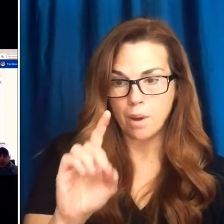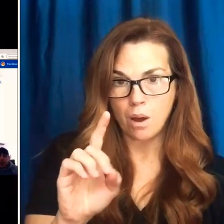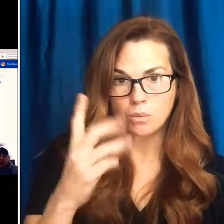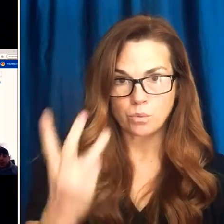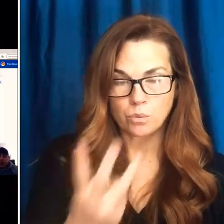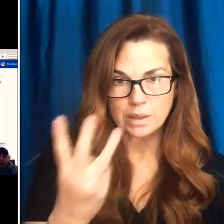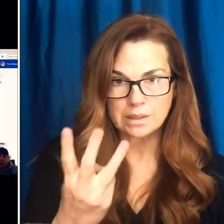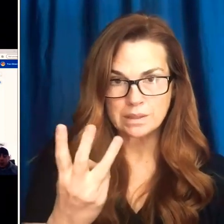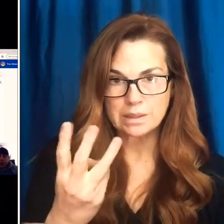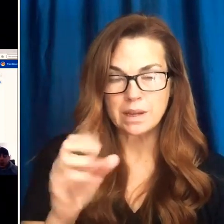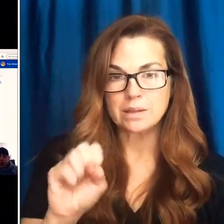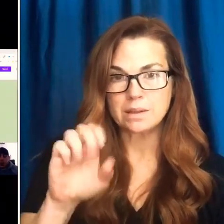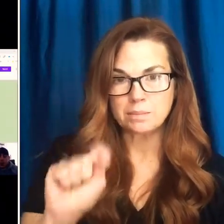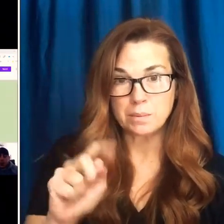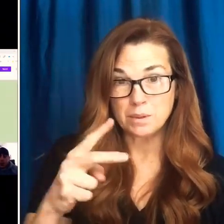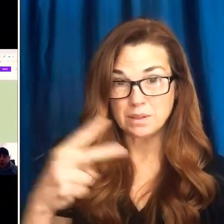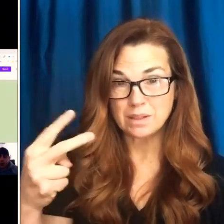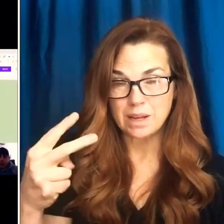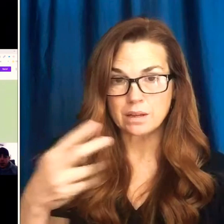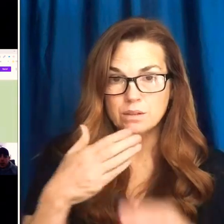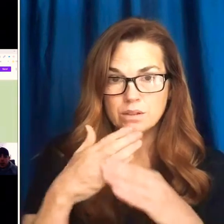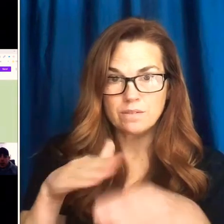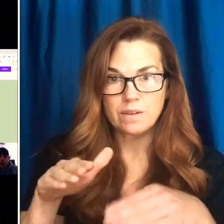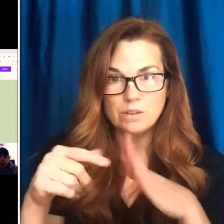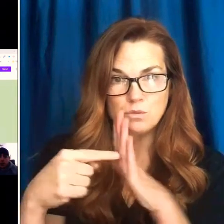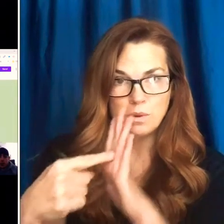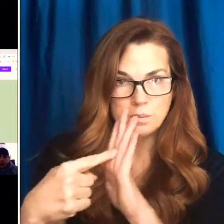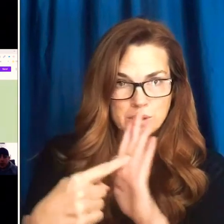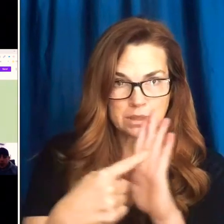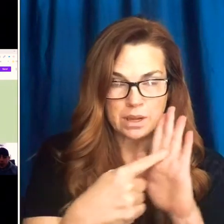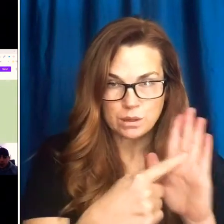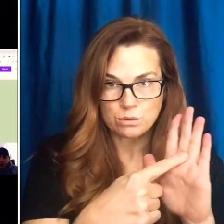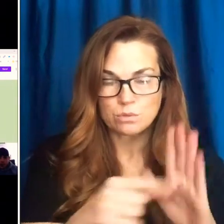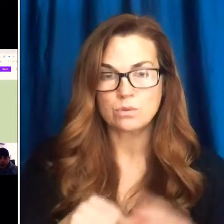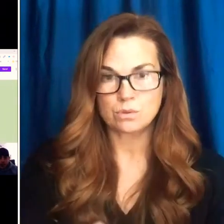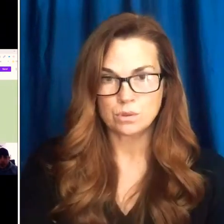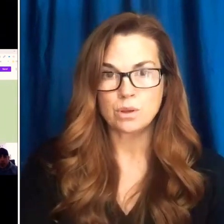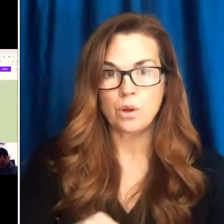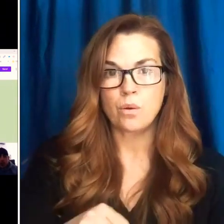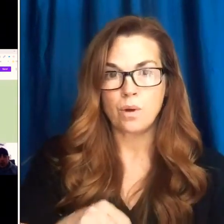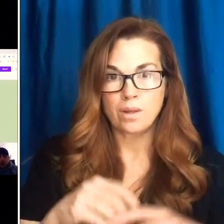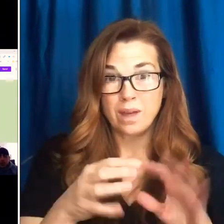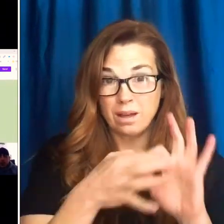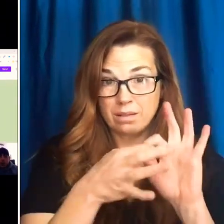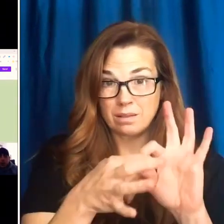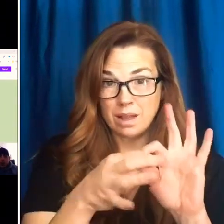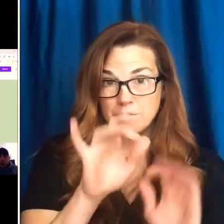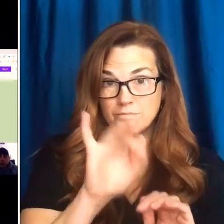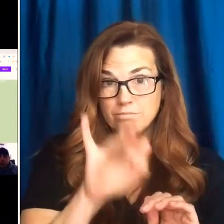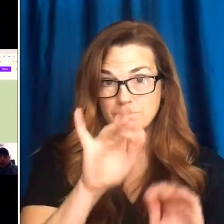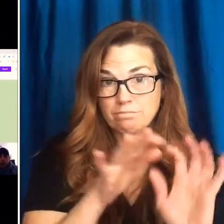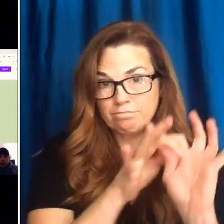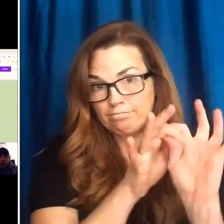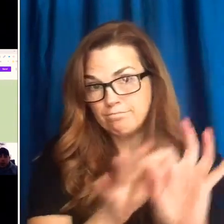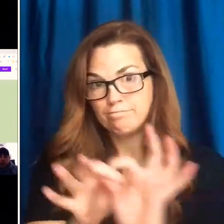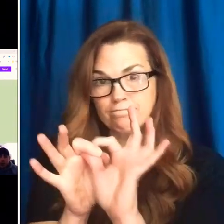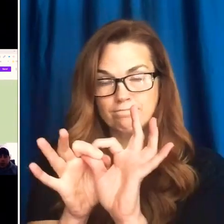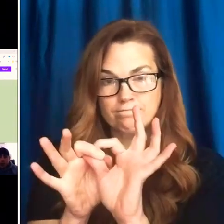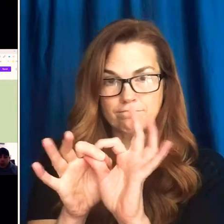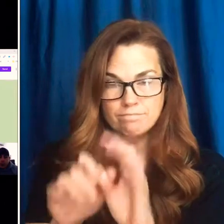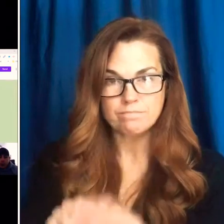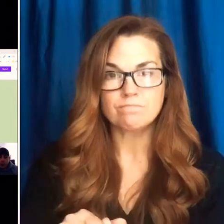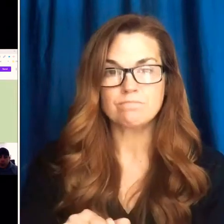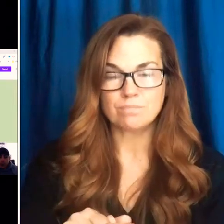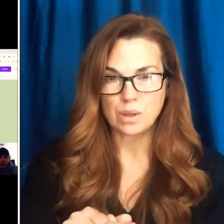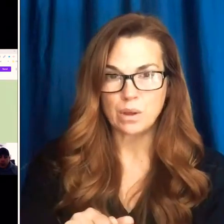Representation. When you click on that link, it will take you to this web page right here. Okay, so you're going to make sure you